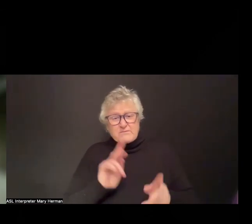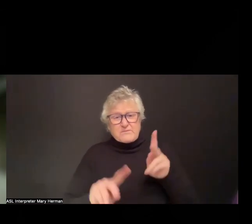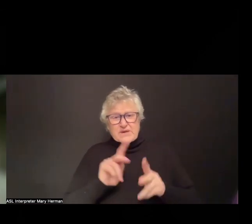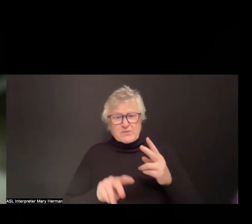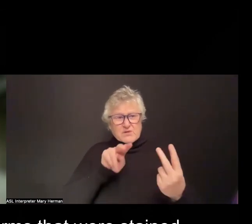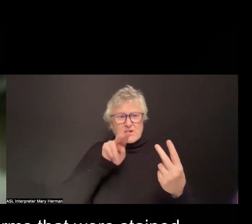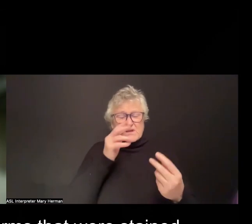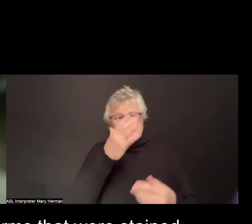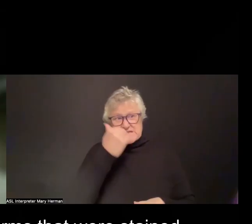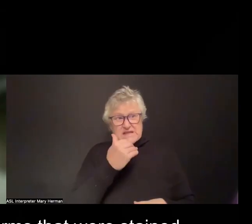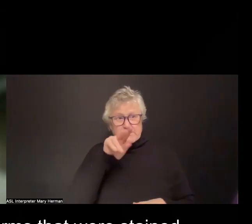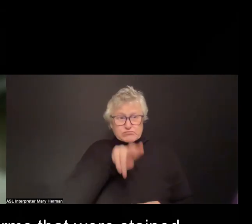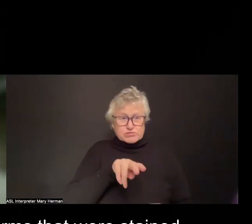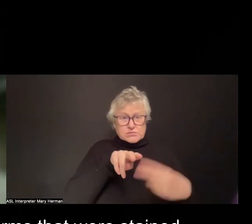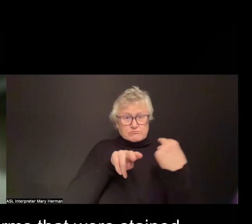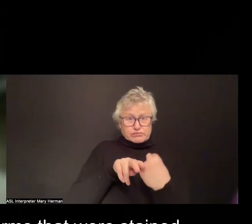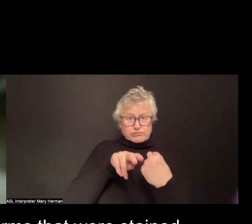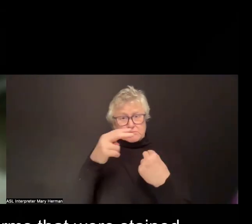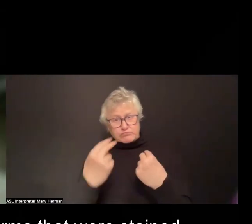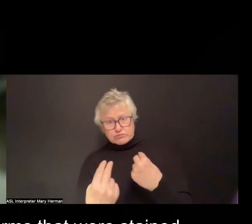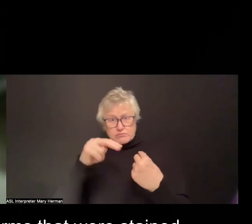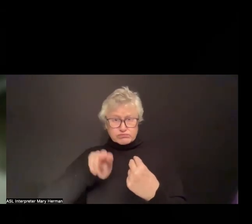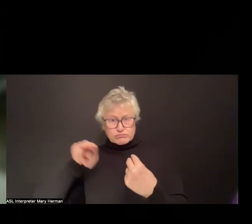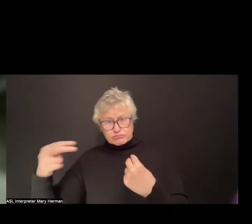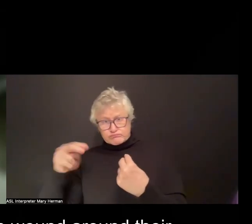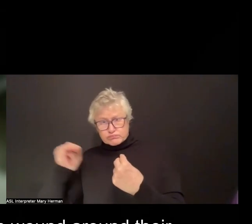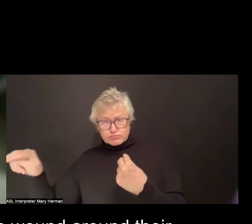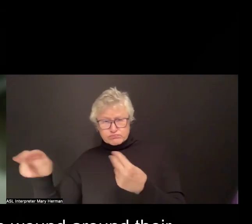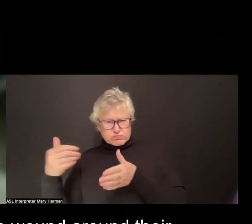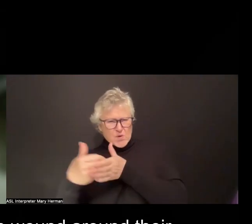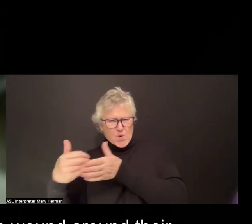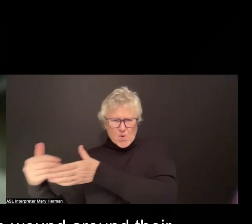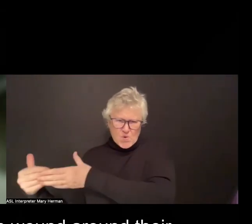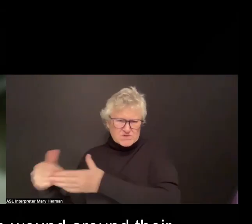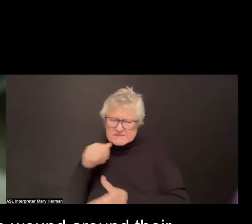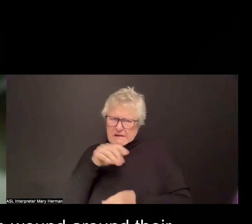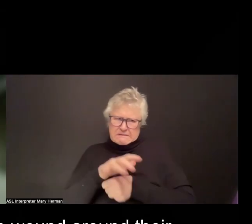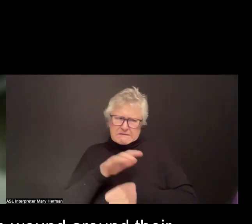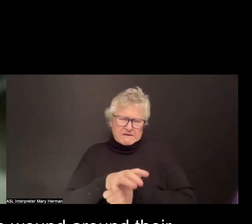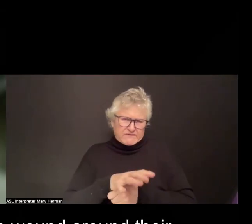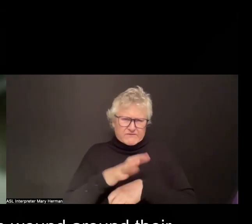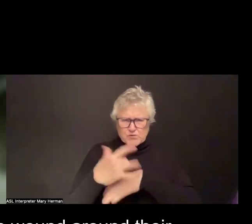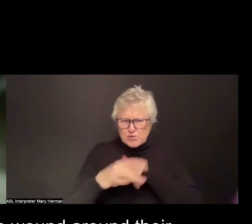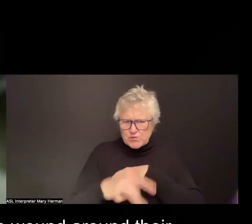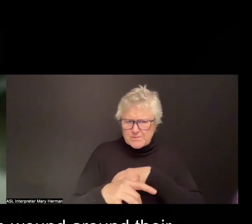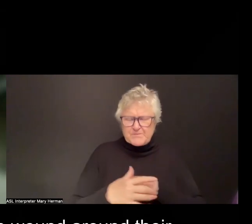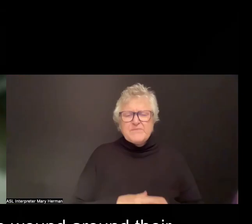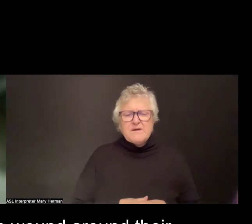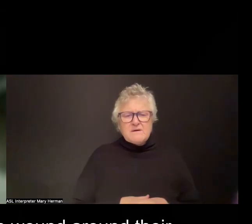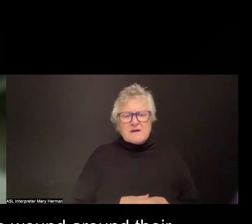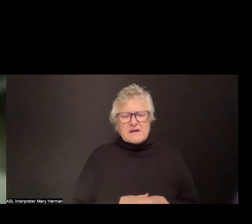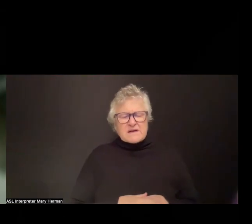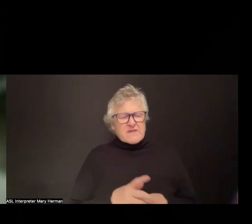passed. Some of them had arms that were stained blue with tattoos. Ghostly ankle road wound around their wrists, heavy-breasted